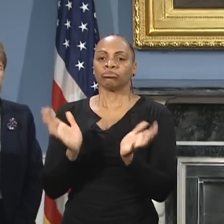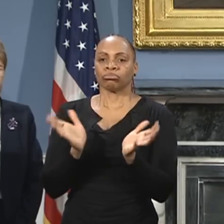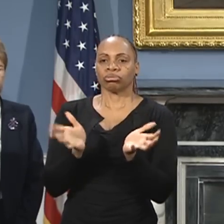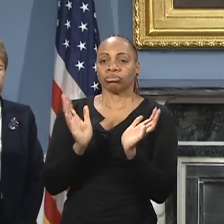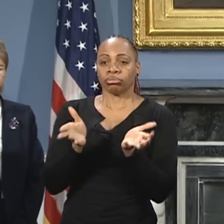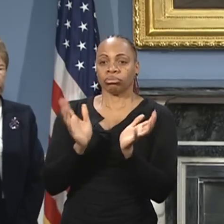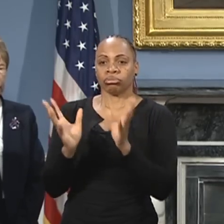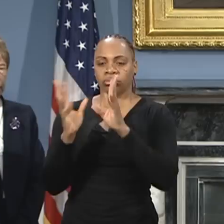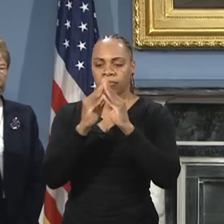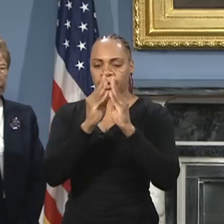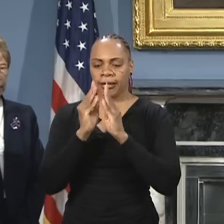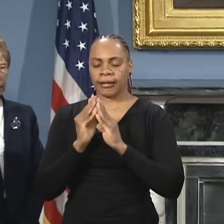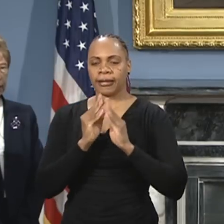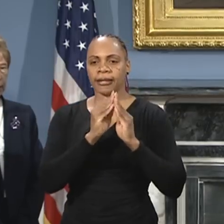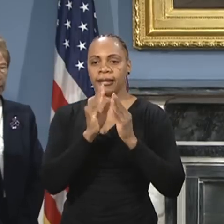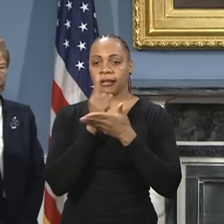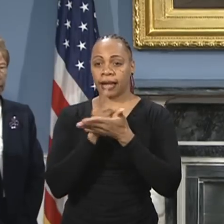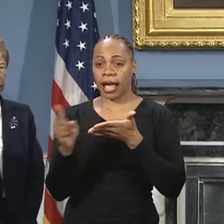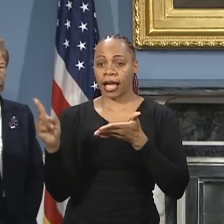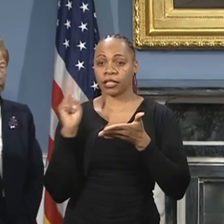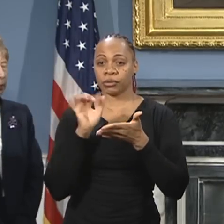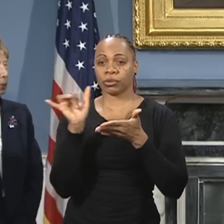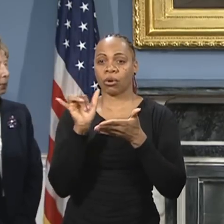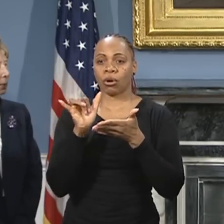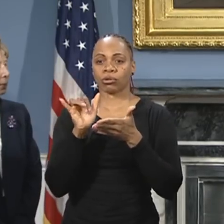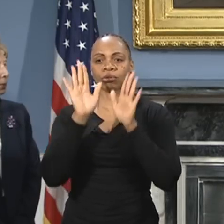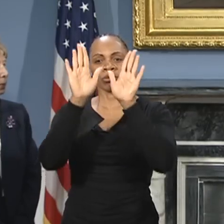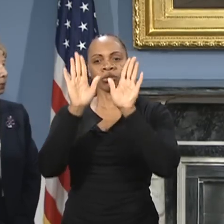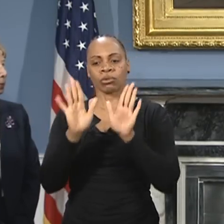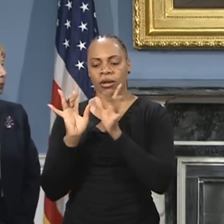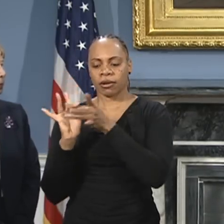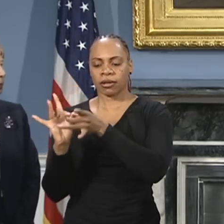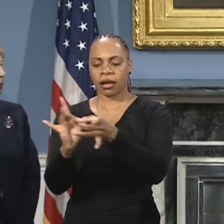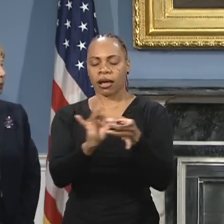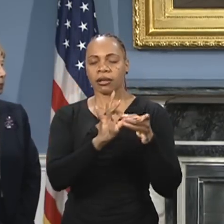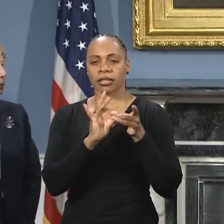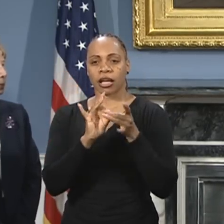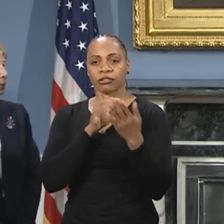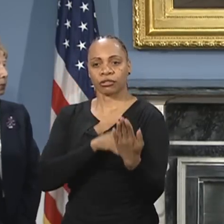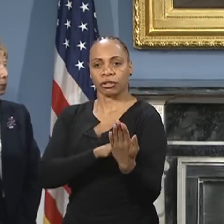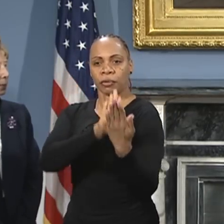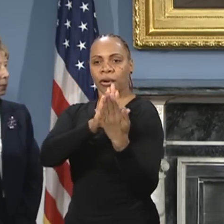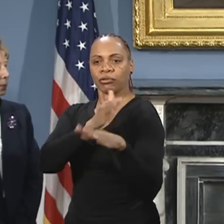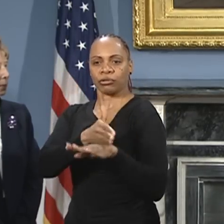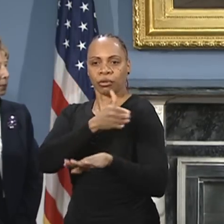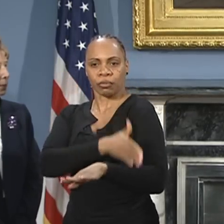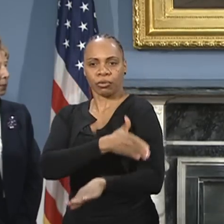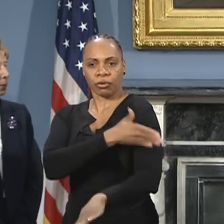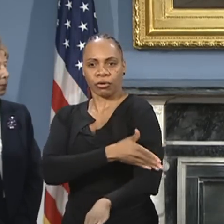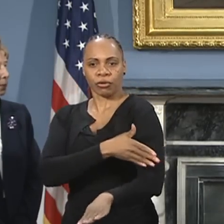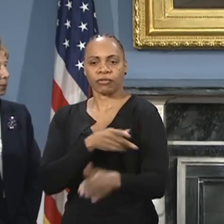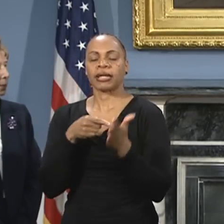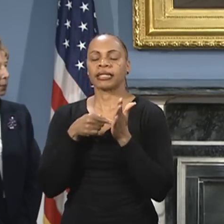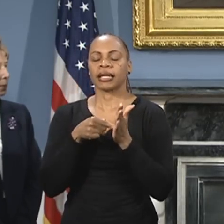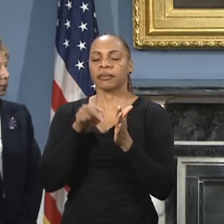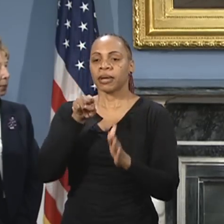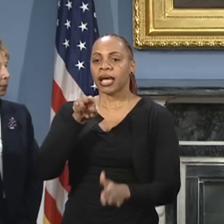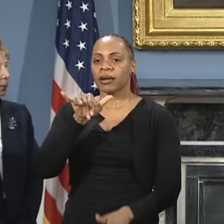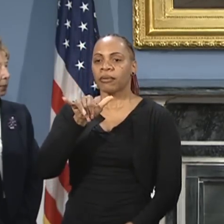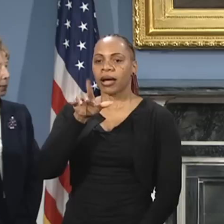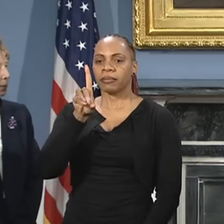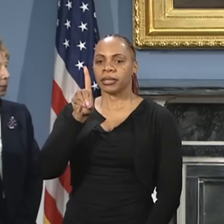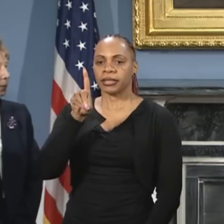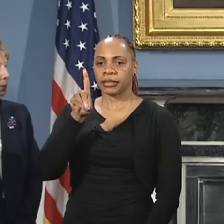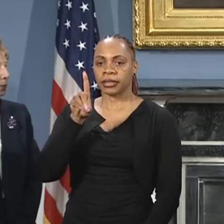week and great collaboration on improving some of our approach. So, for example, NYPD cameras have